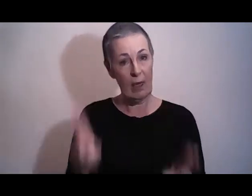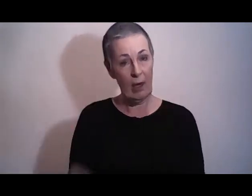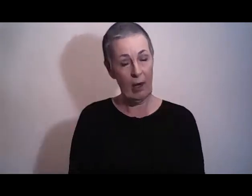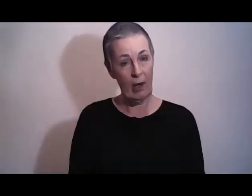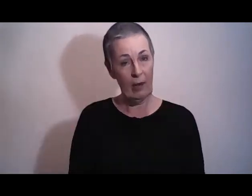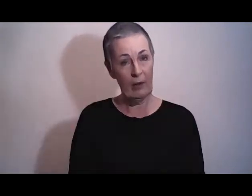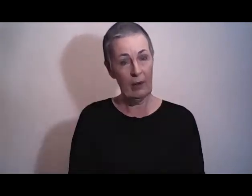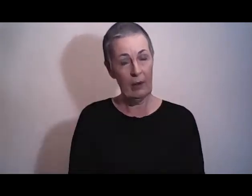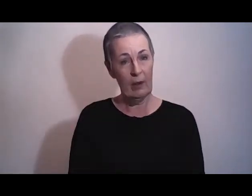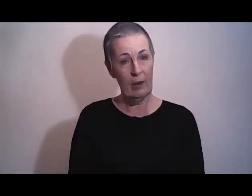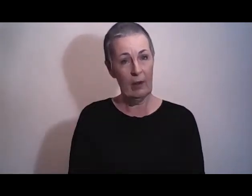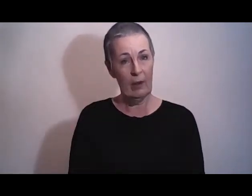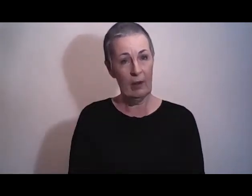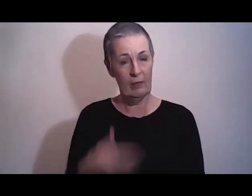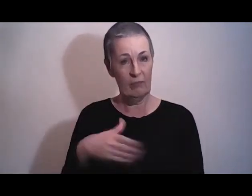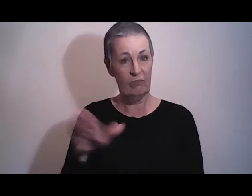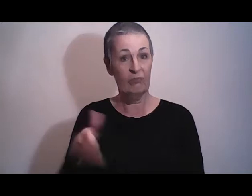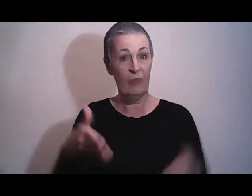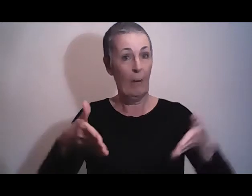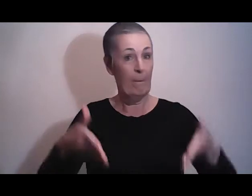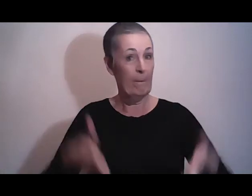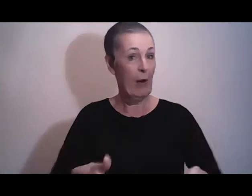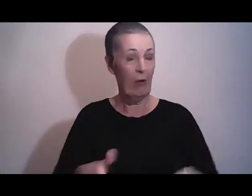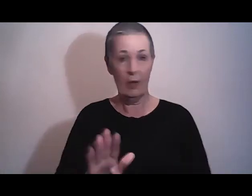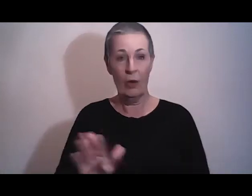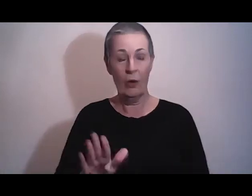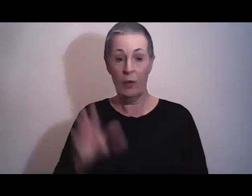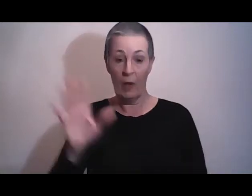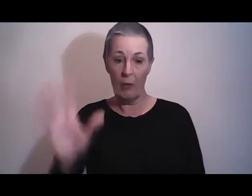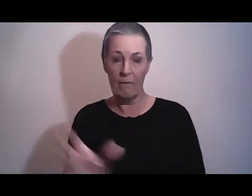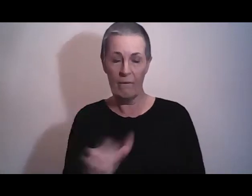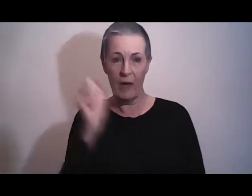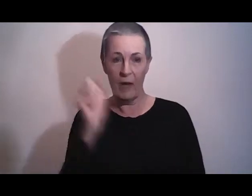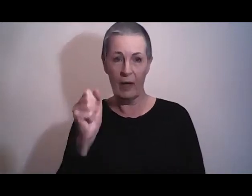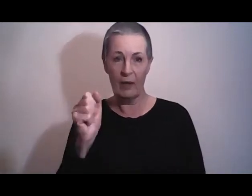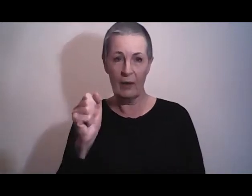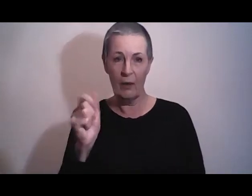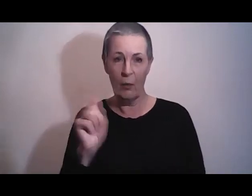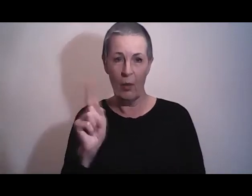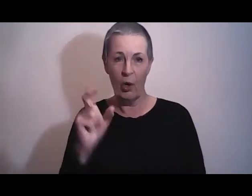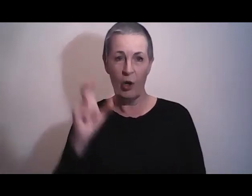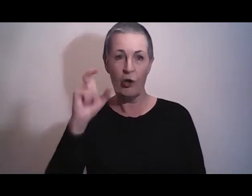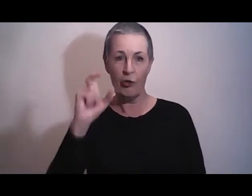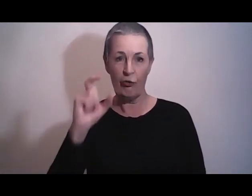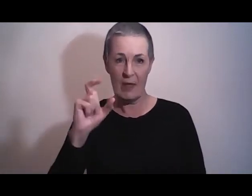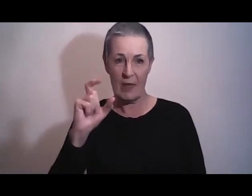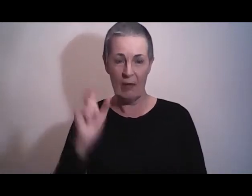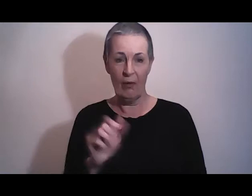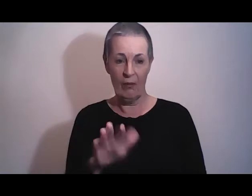and was cremated, they would find a crystal where his lower dantian was.